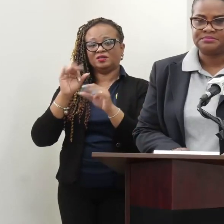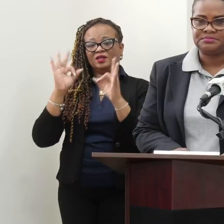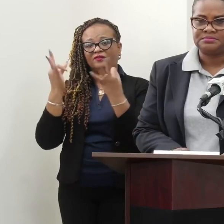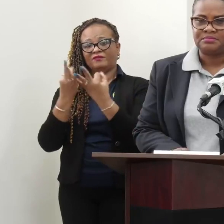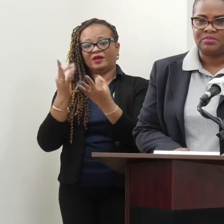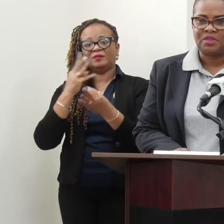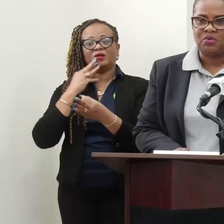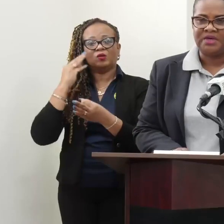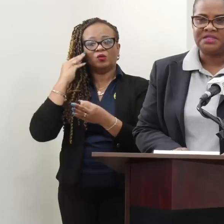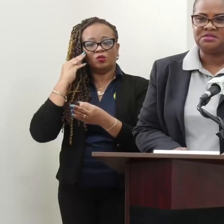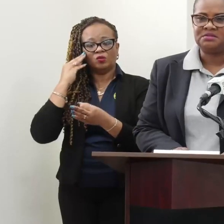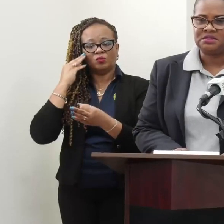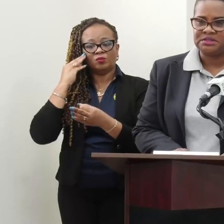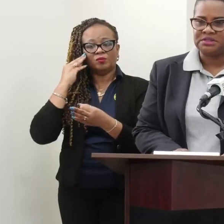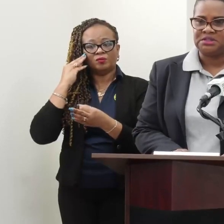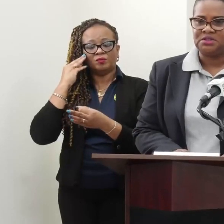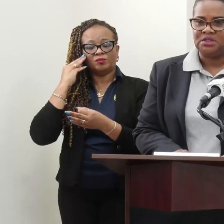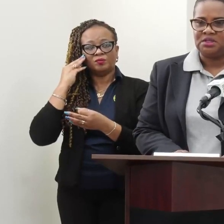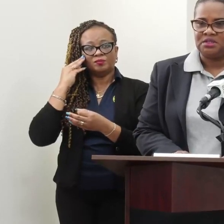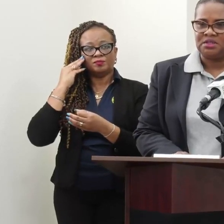homes? Well,